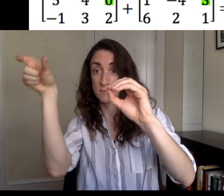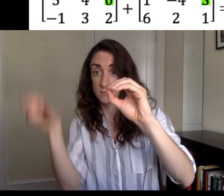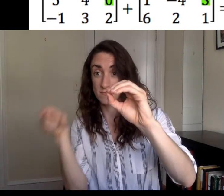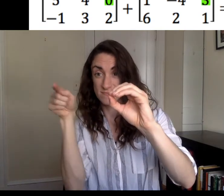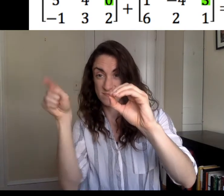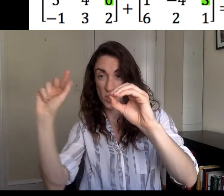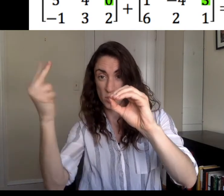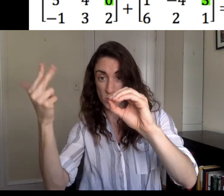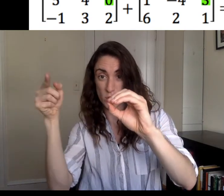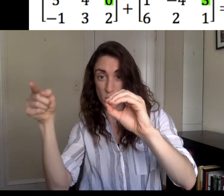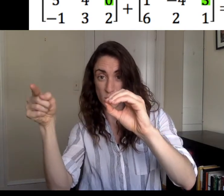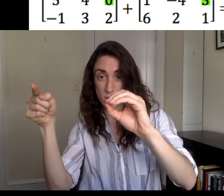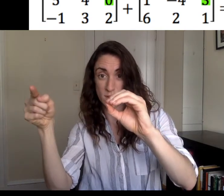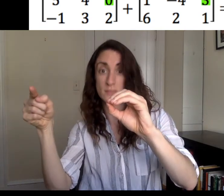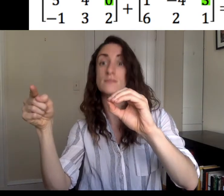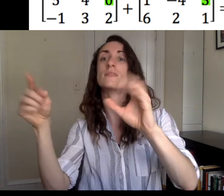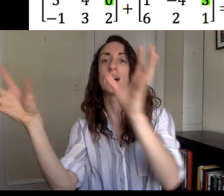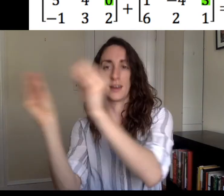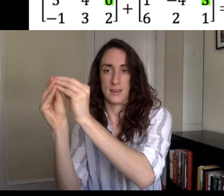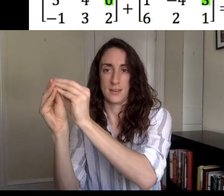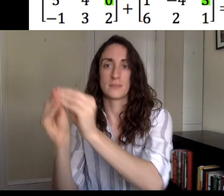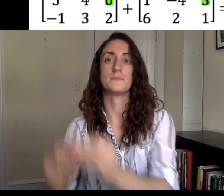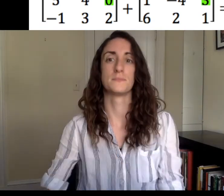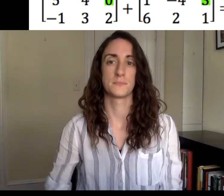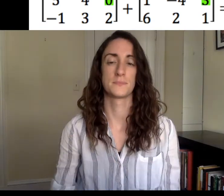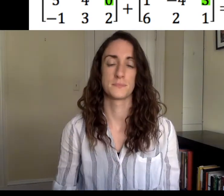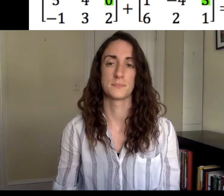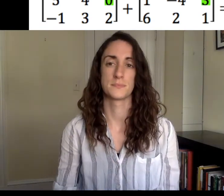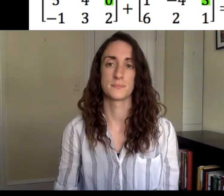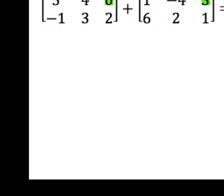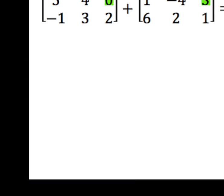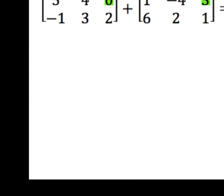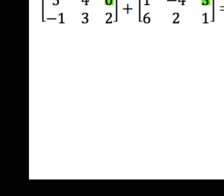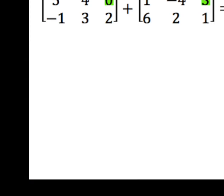sum. And 0 plus 3 will be the last element in the top row.